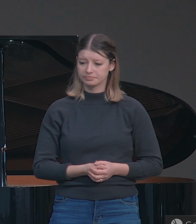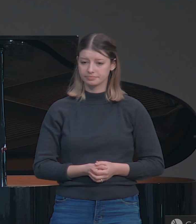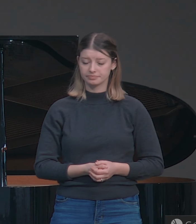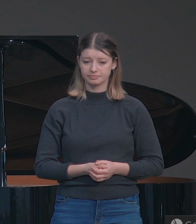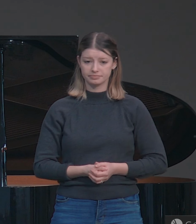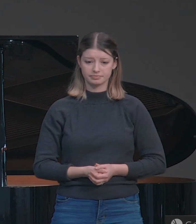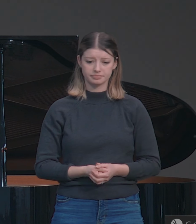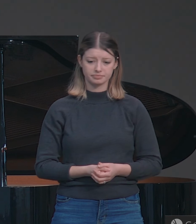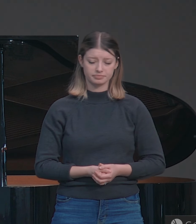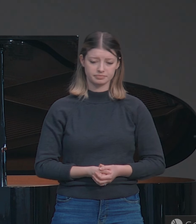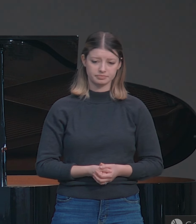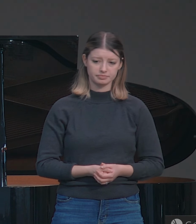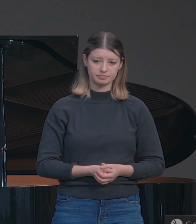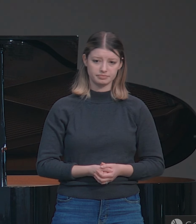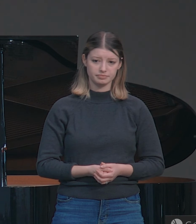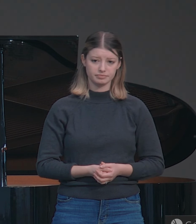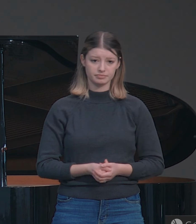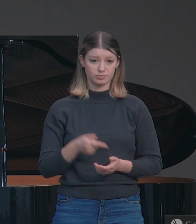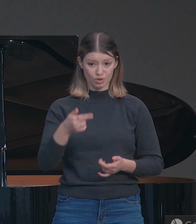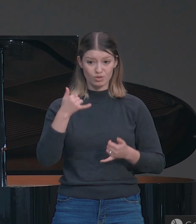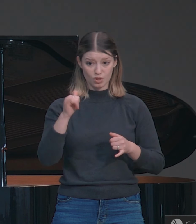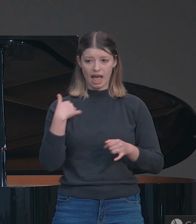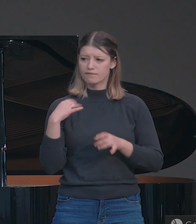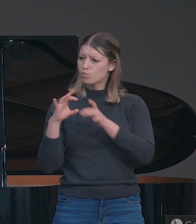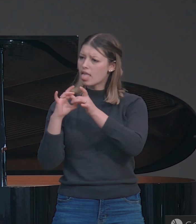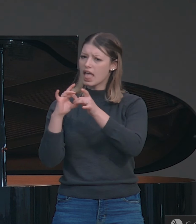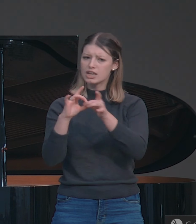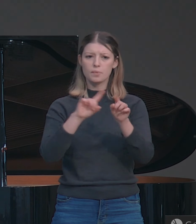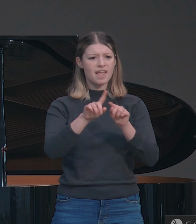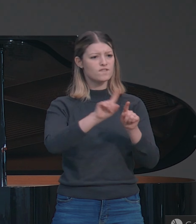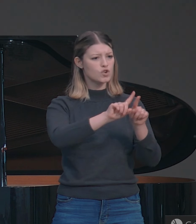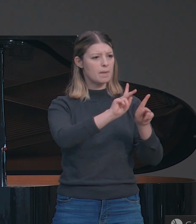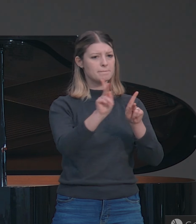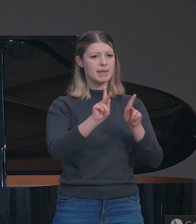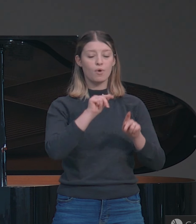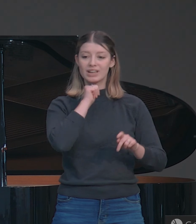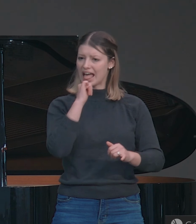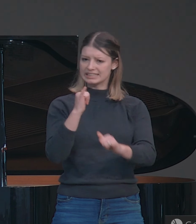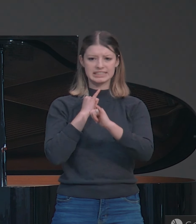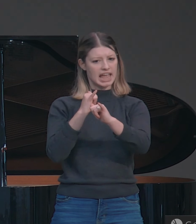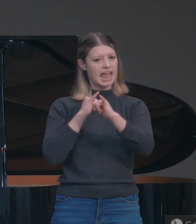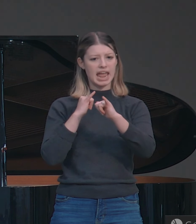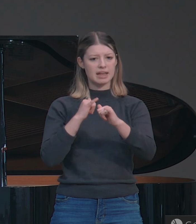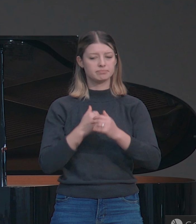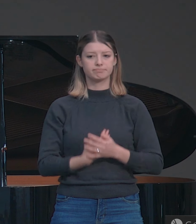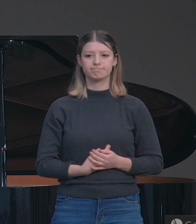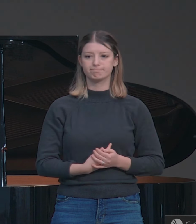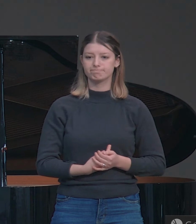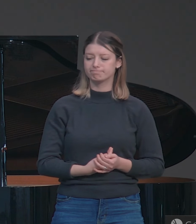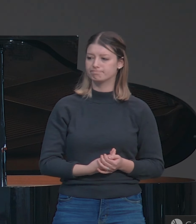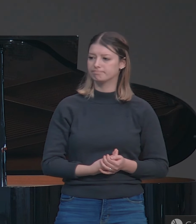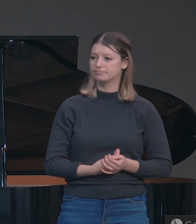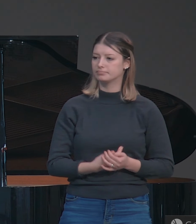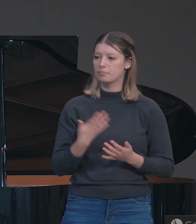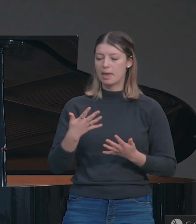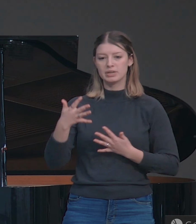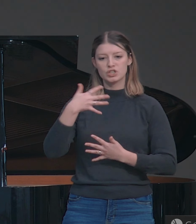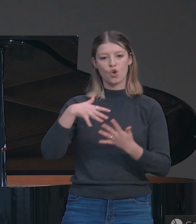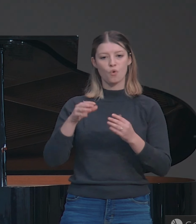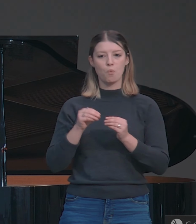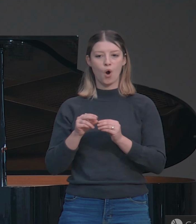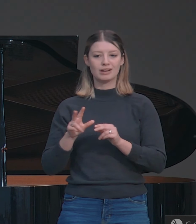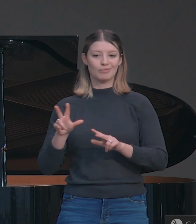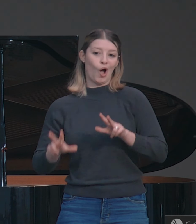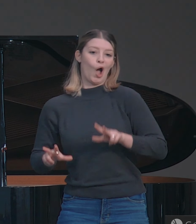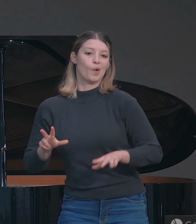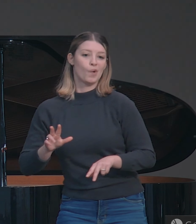Are you able to have relationships with people who aren't like you, who are socially a little more